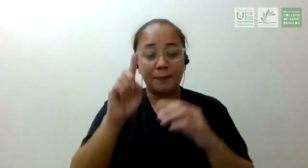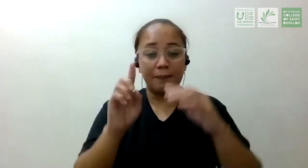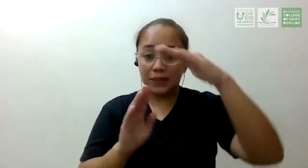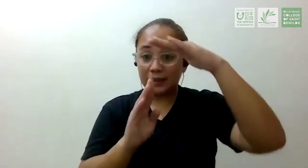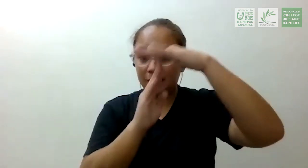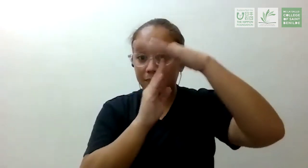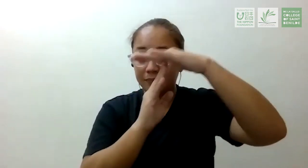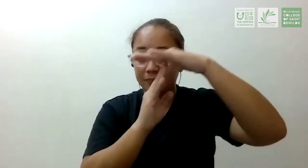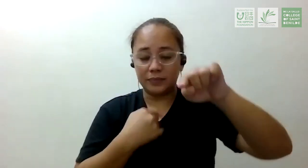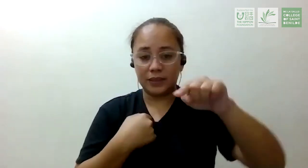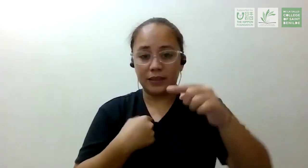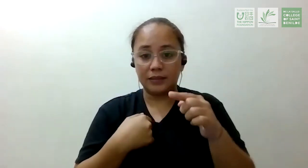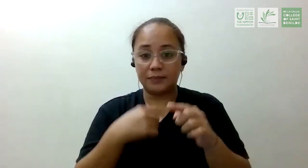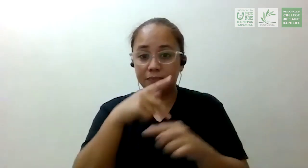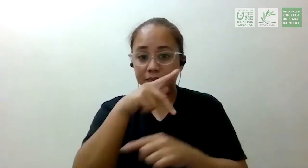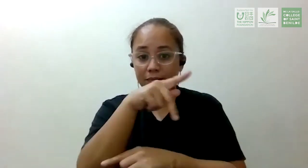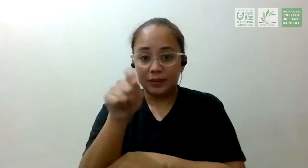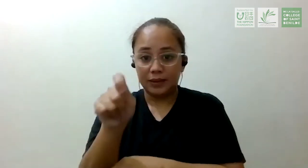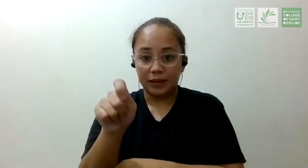is